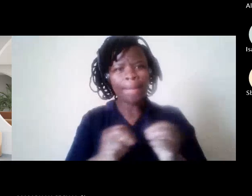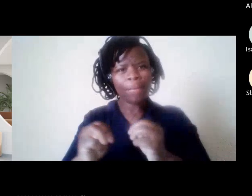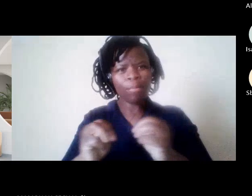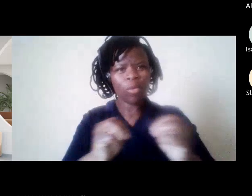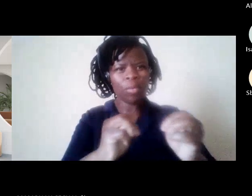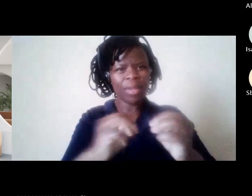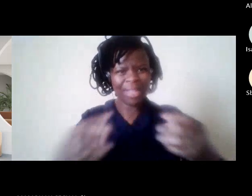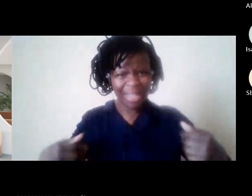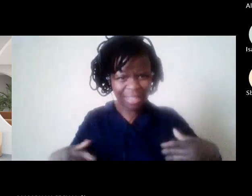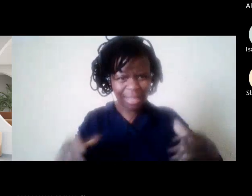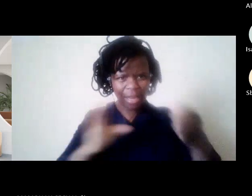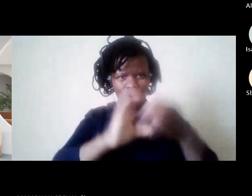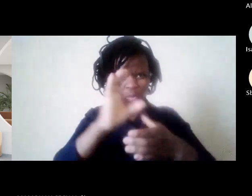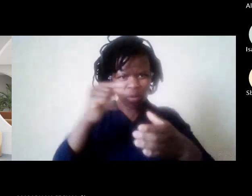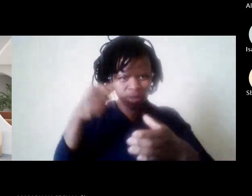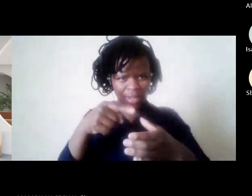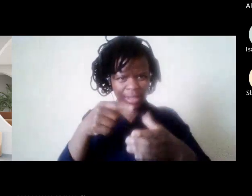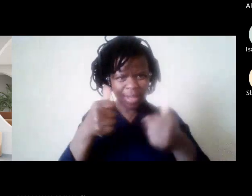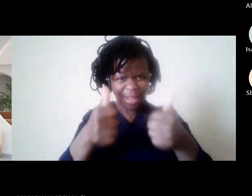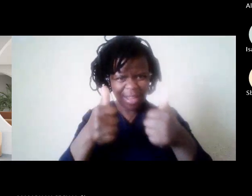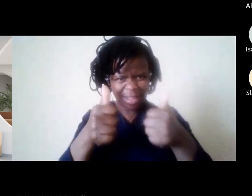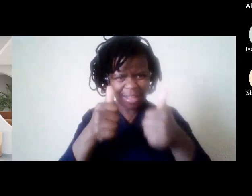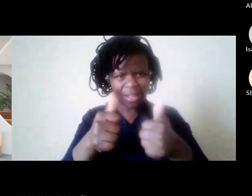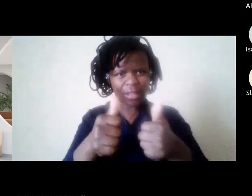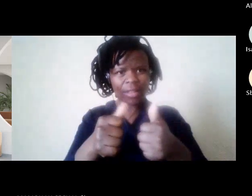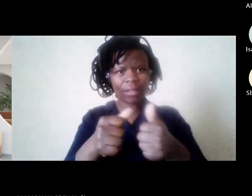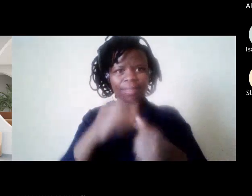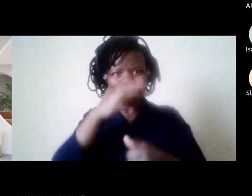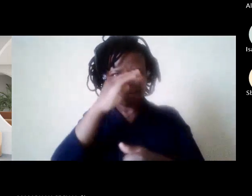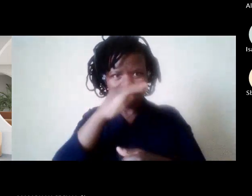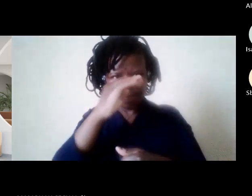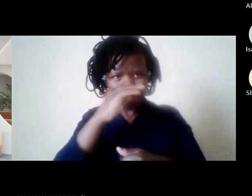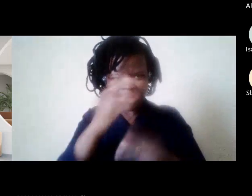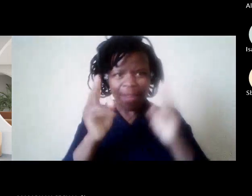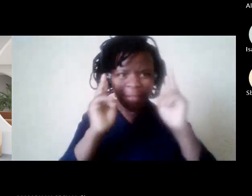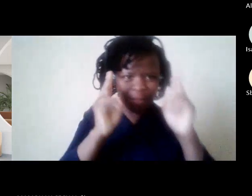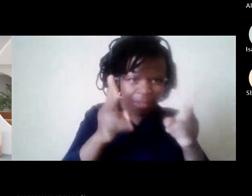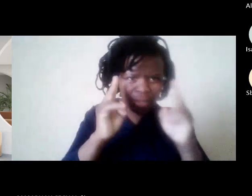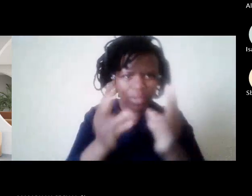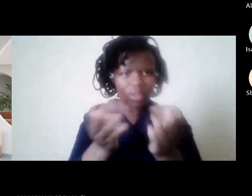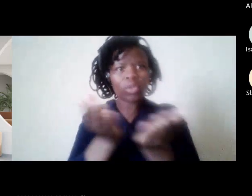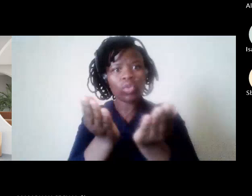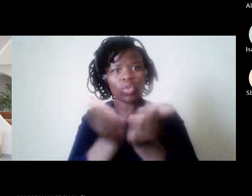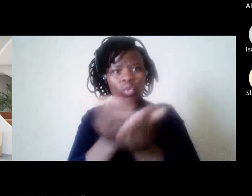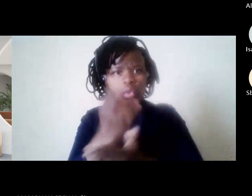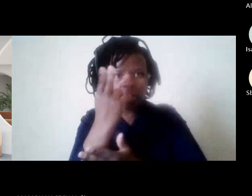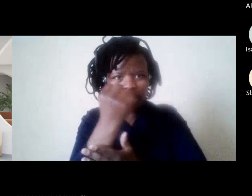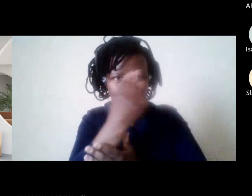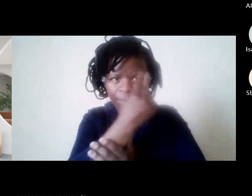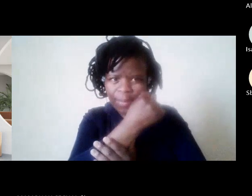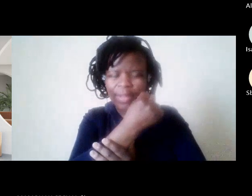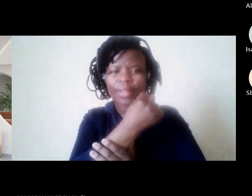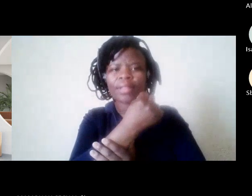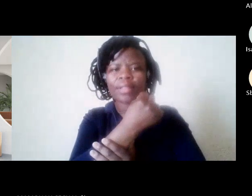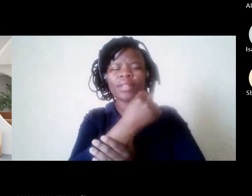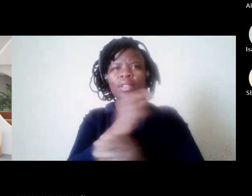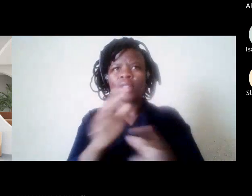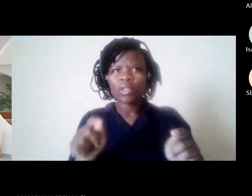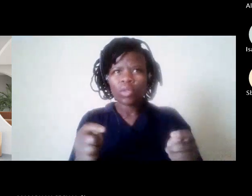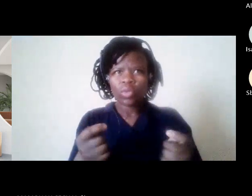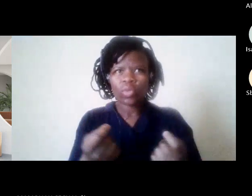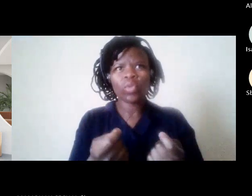beginning, we used to go, we visited, or at one point in time, we visited a school of the blind in Worcester. And I